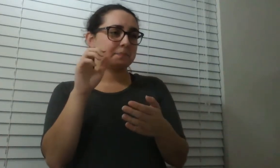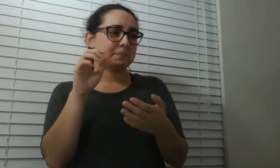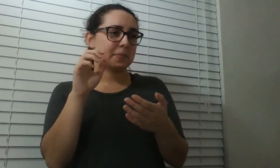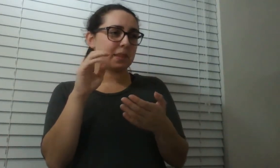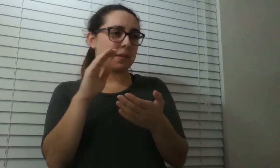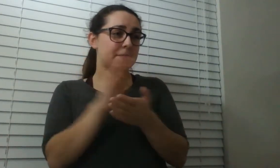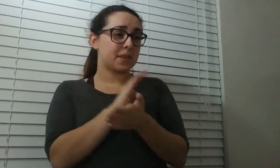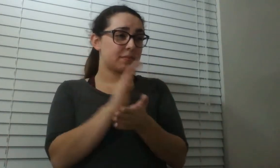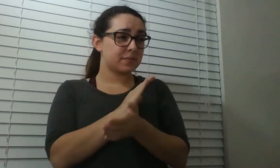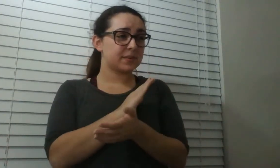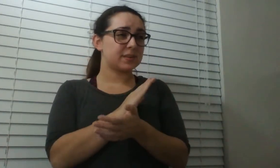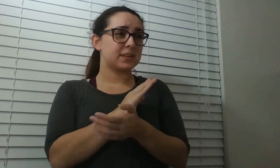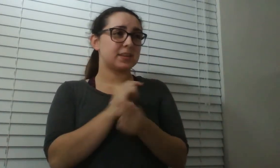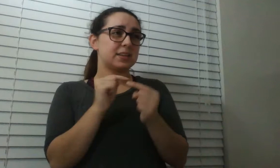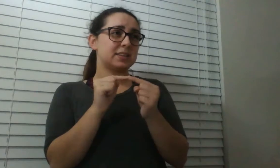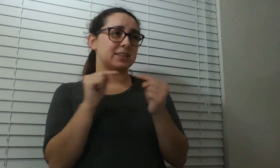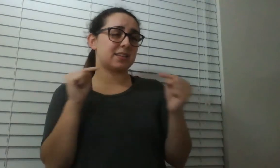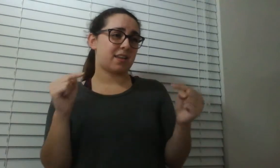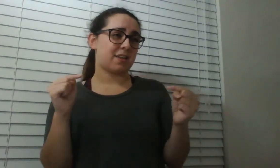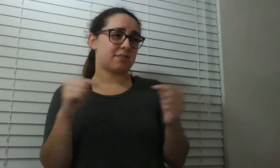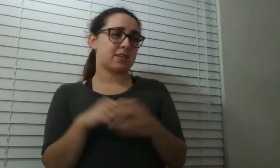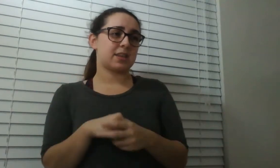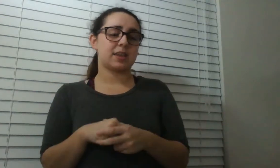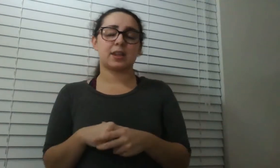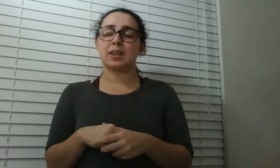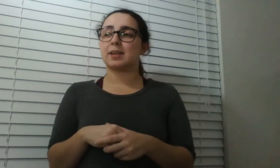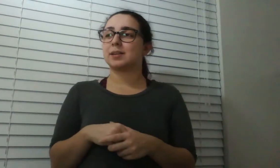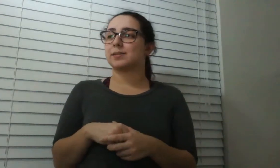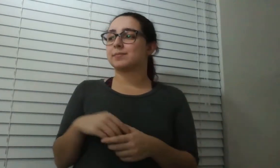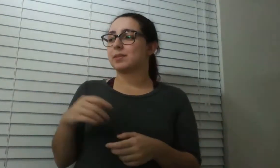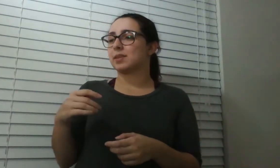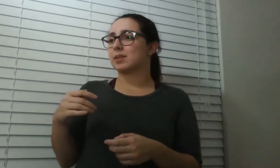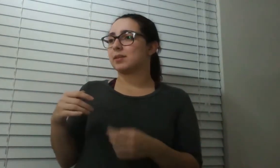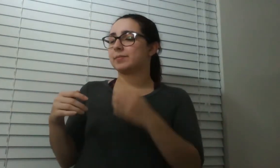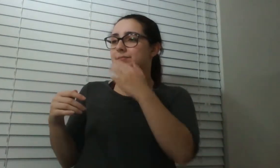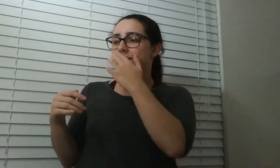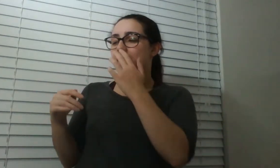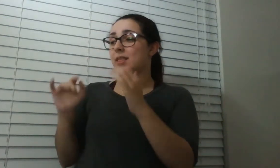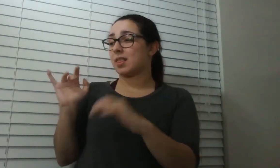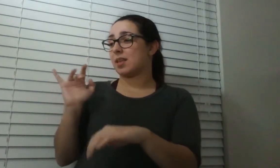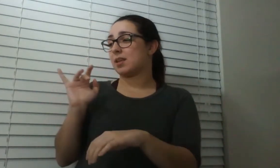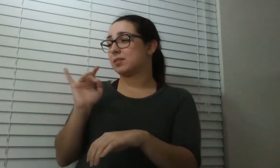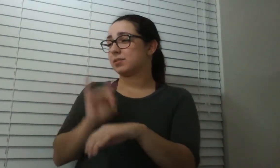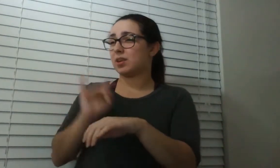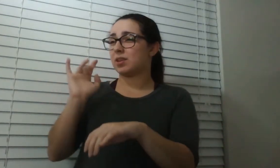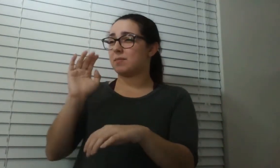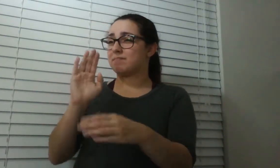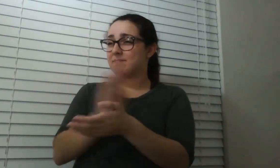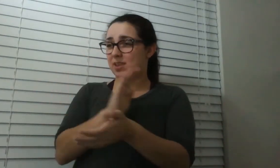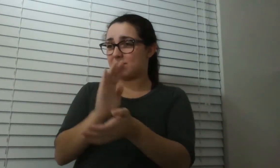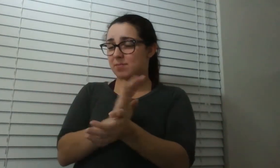you're right, I guess. He's now dead, and I think if just touching the paper, he would just be a little,